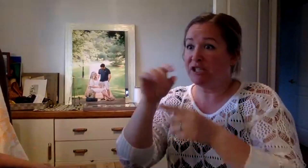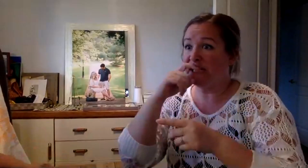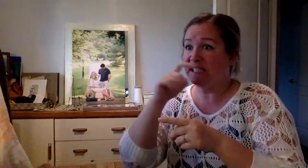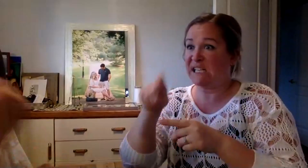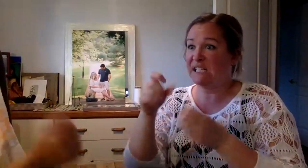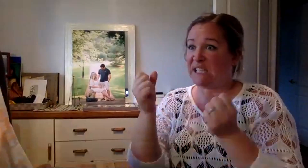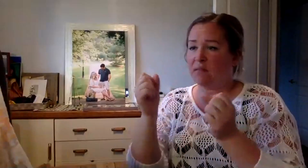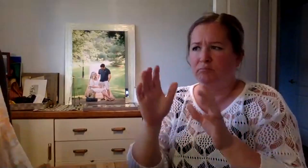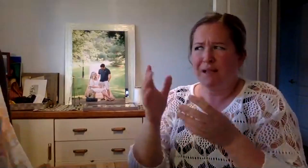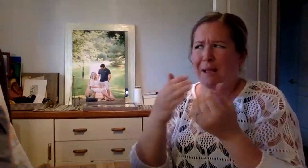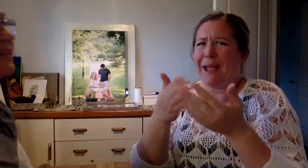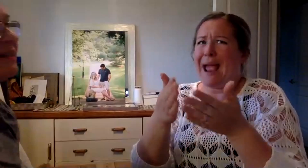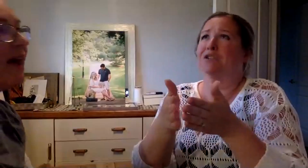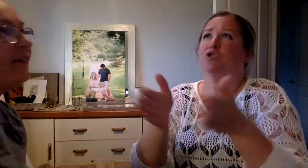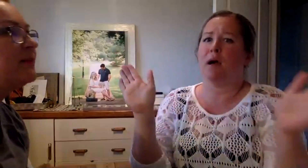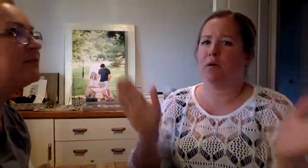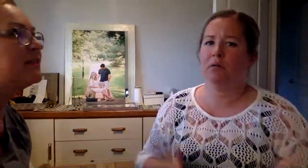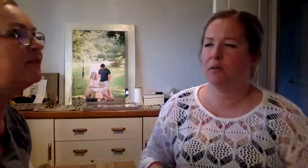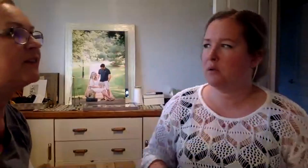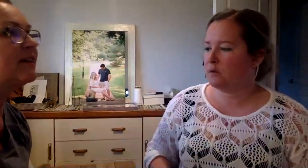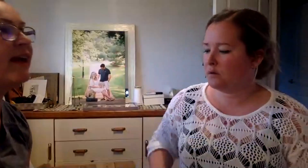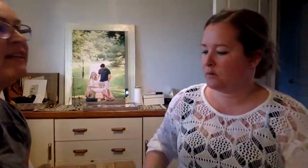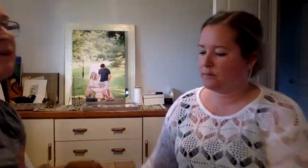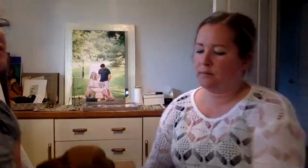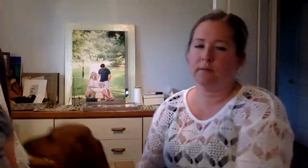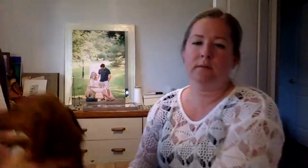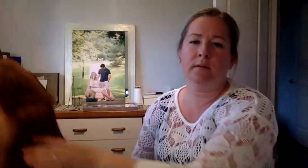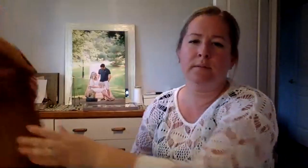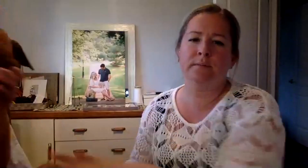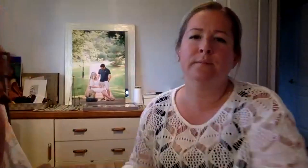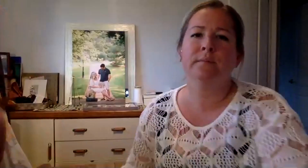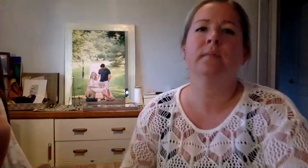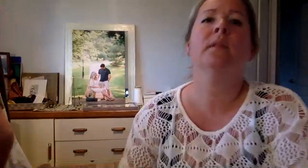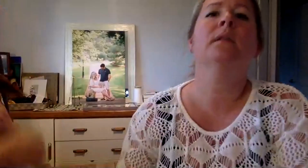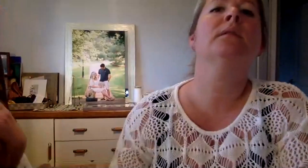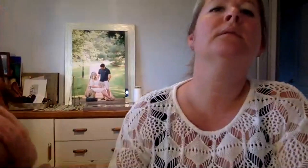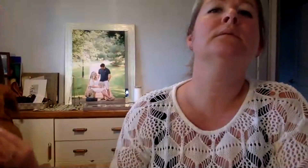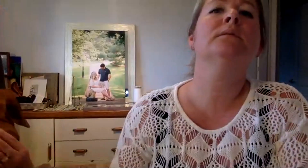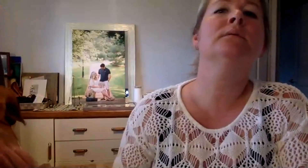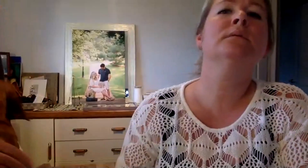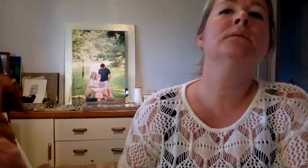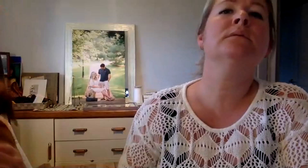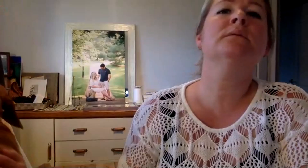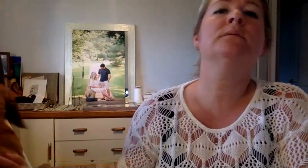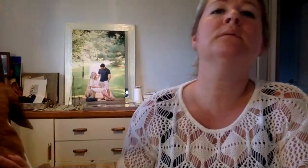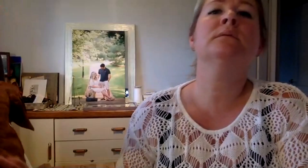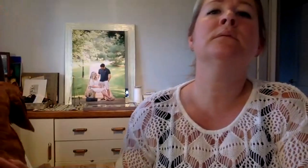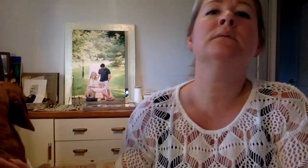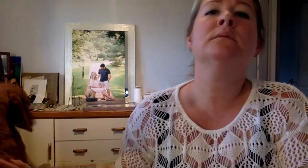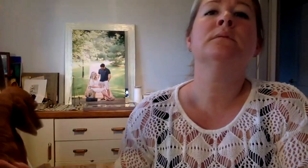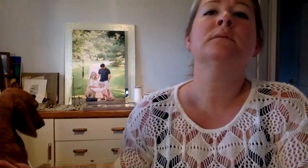specific that you have to speak. It doesn't have to be specific to any special needs kids. For any kids, it's great if they can